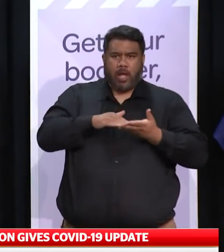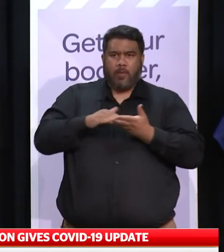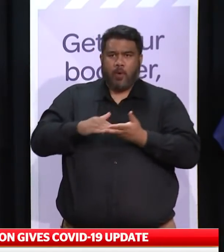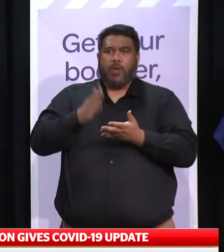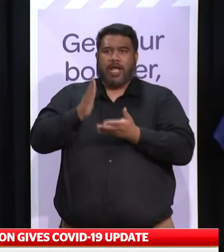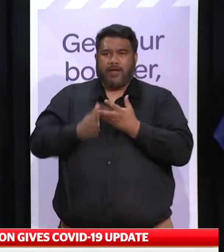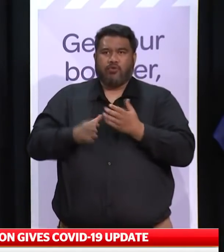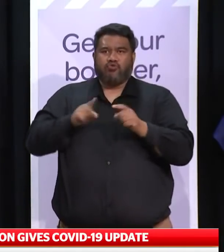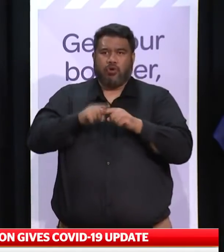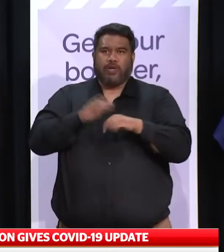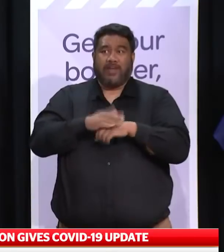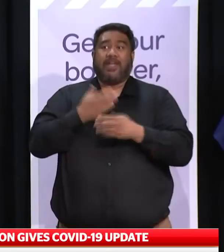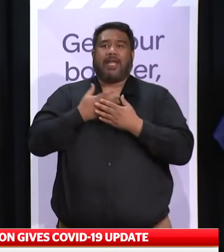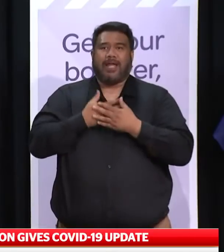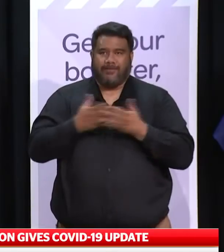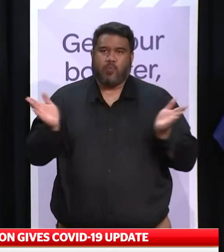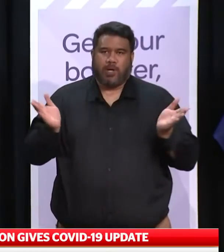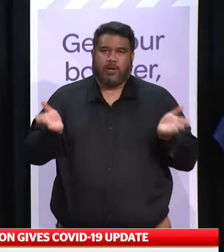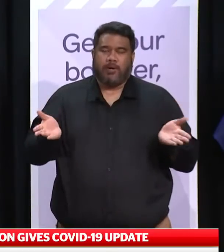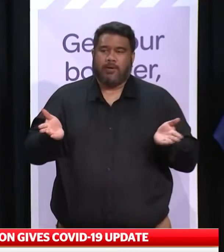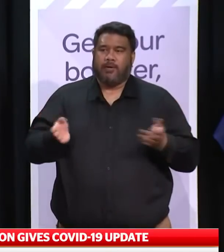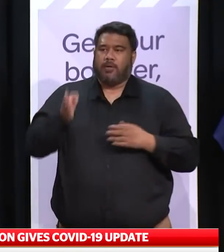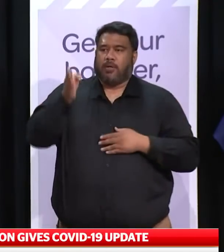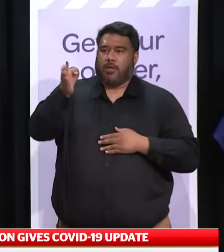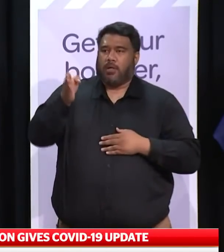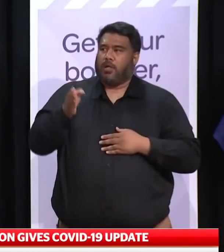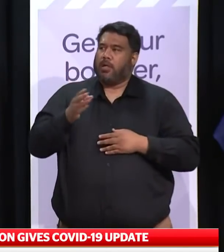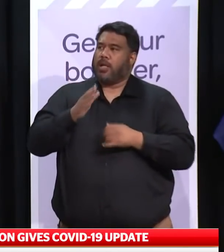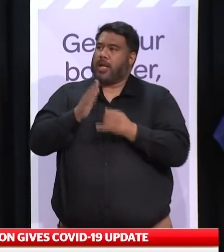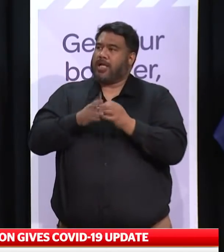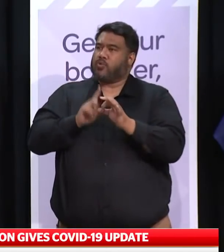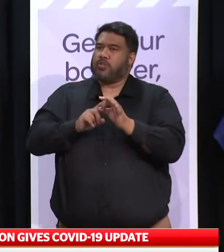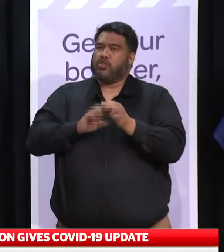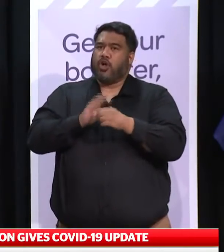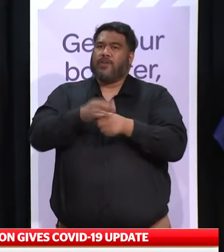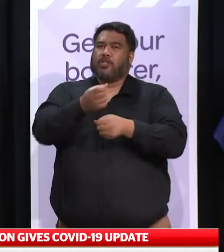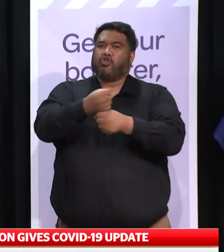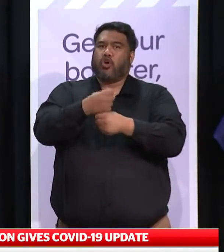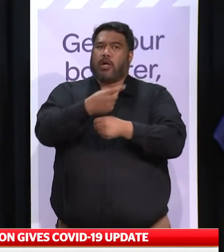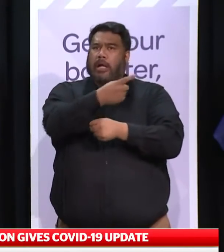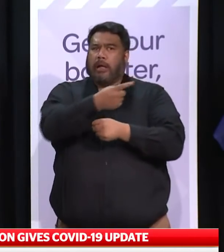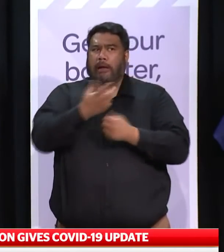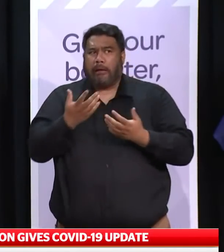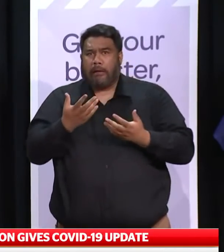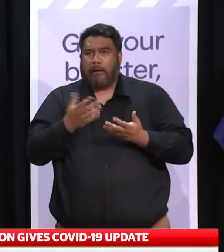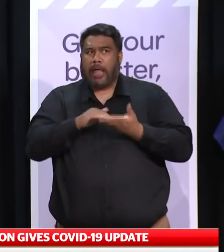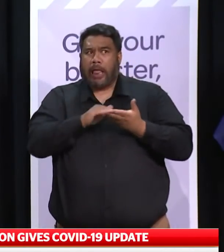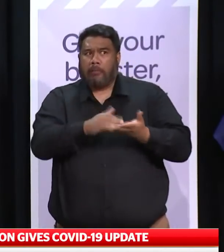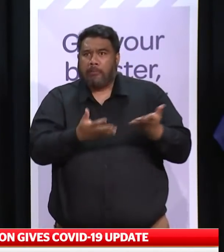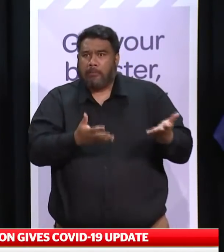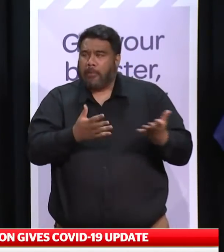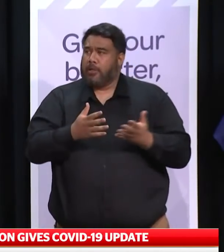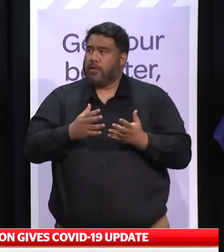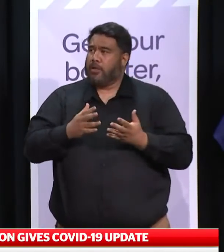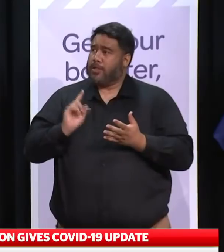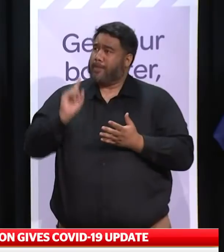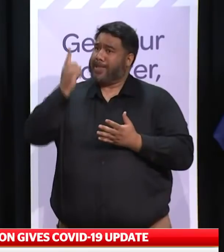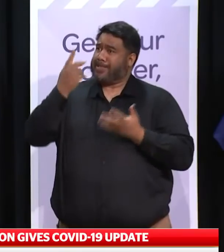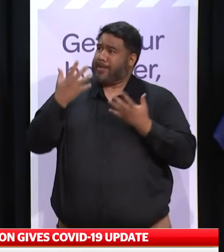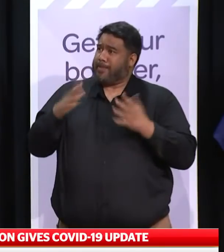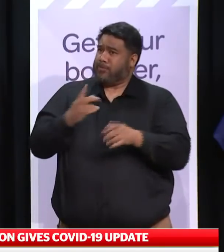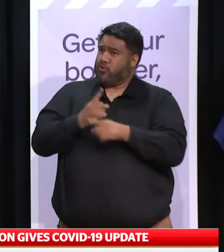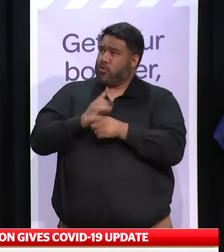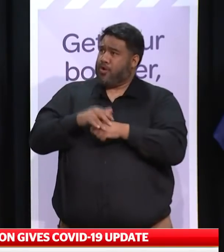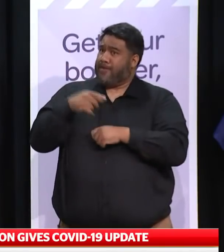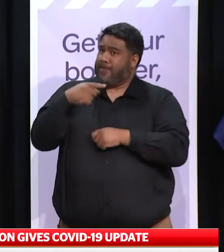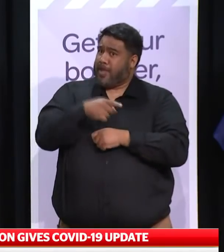of those factors in mind. I'll just finish with John. Just on Tonga, the humanitarian communication problems there, ministers discussed the situation and what,